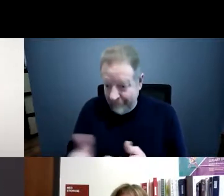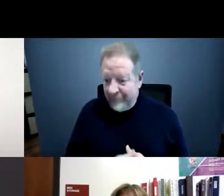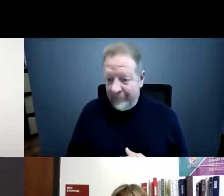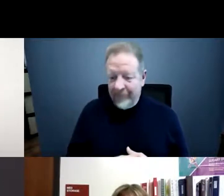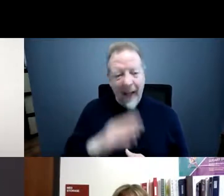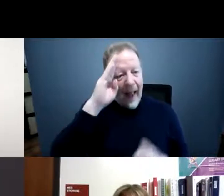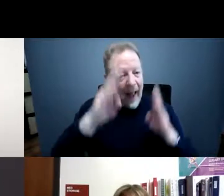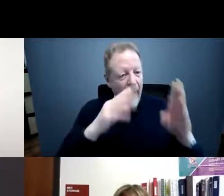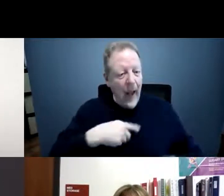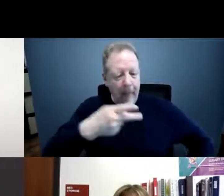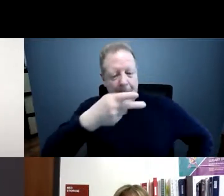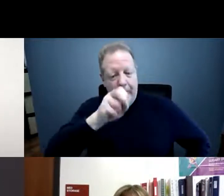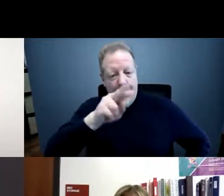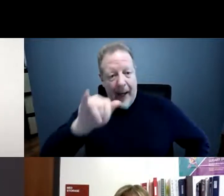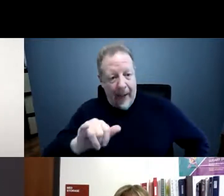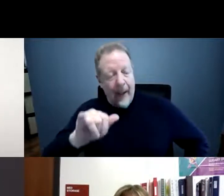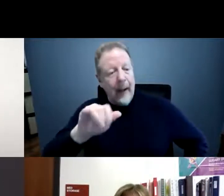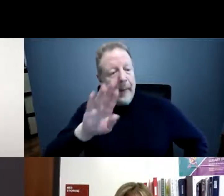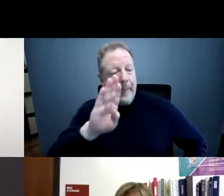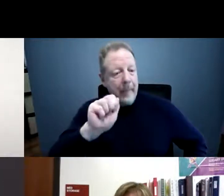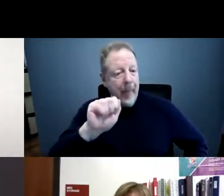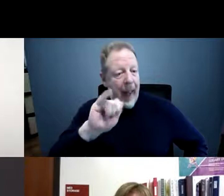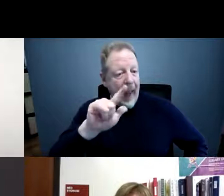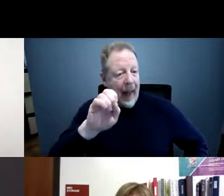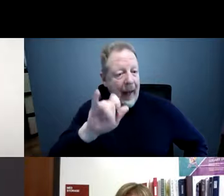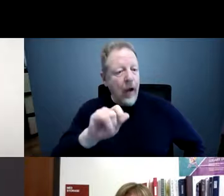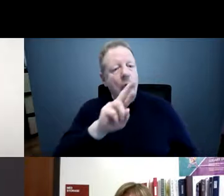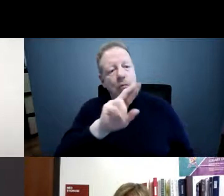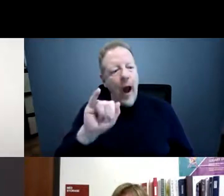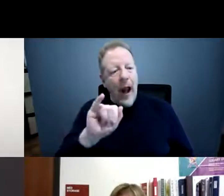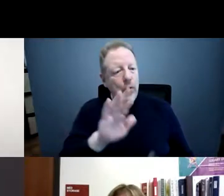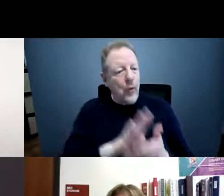Penny Bailey, the nurse at the Rhode Island School for the Deaf, and nice to see you all.